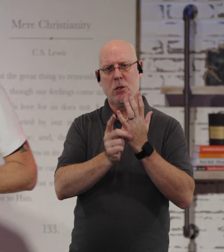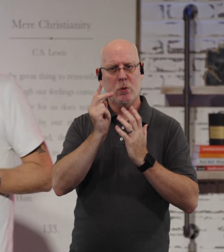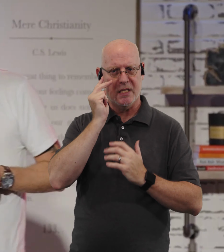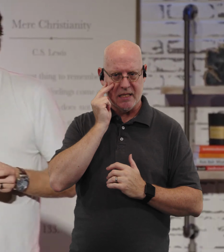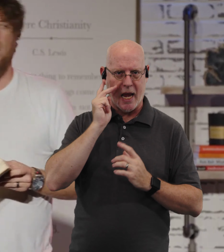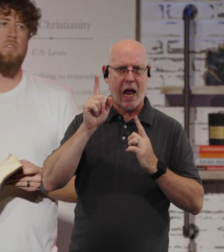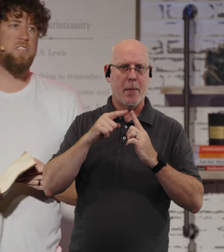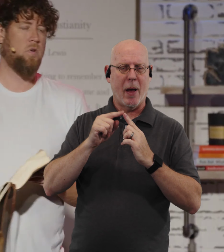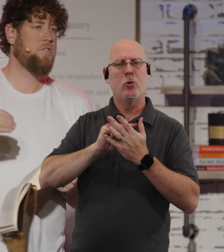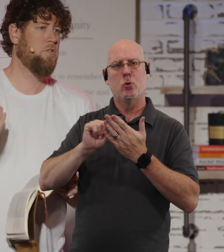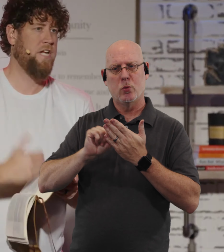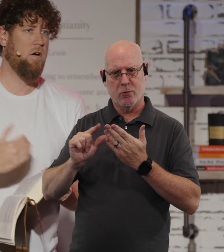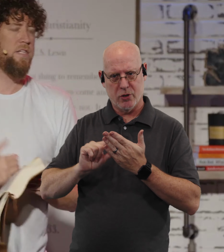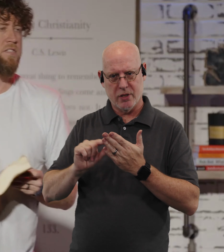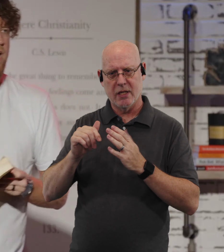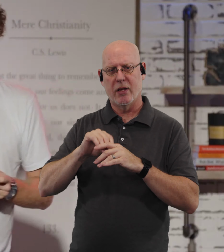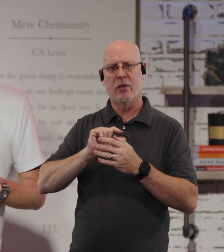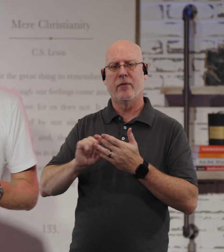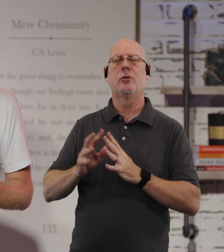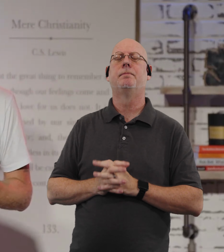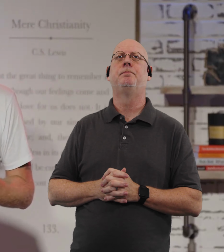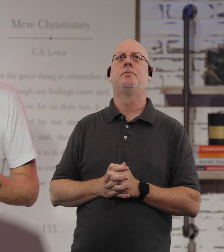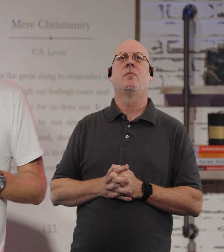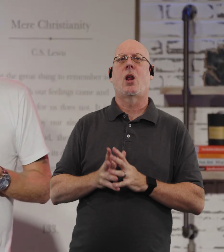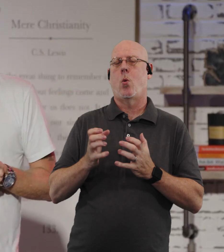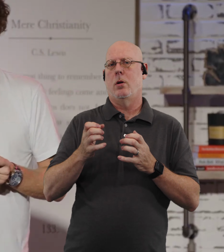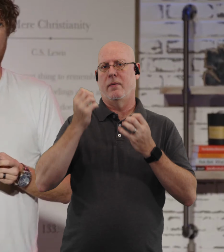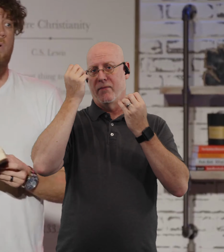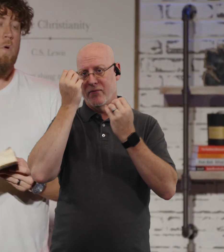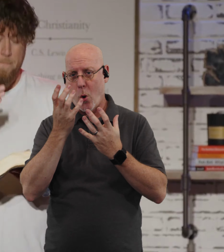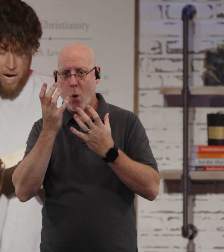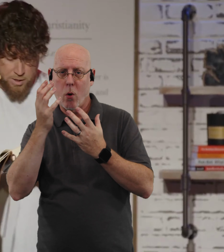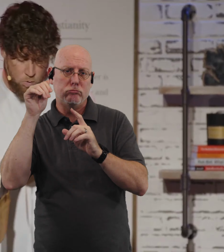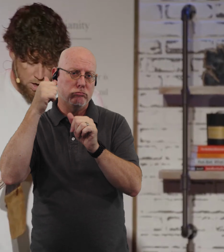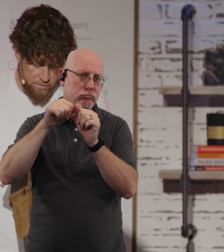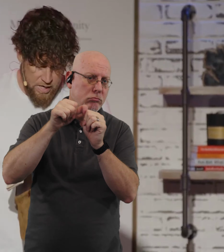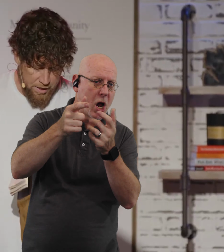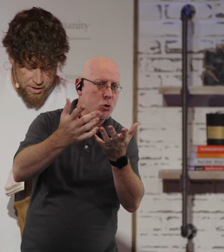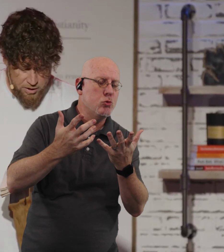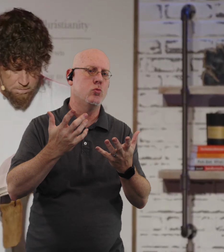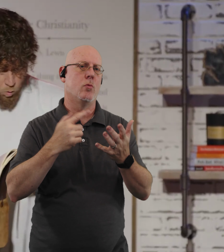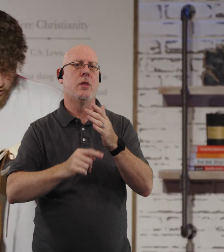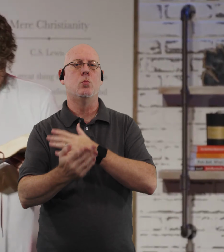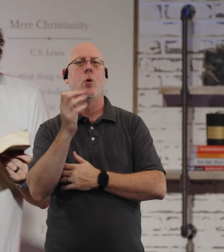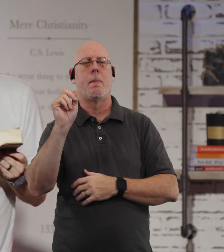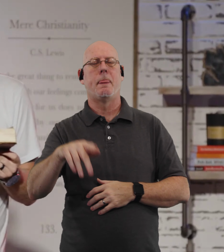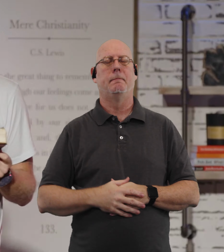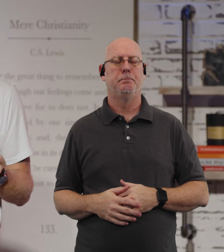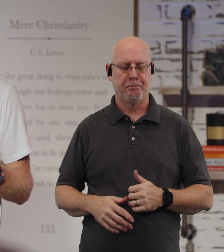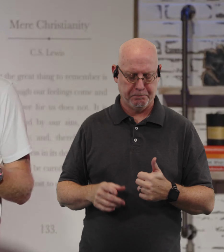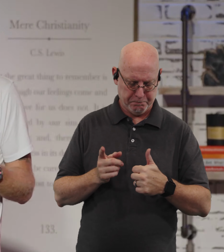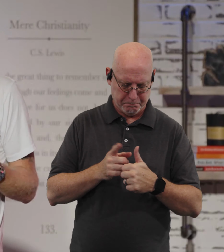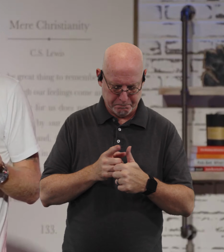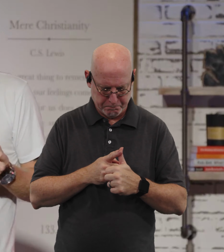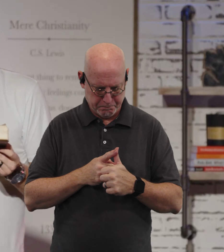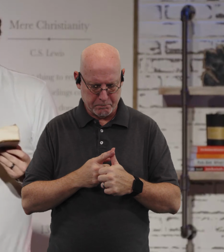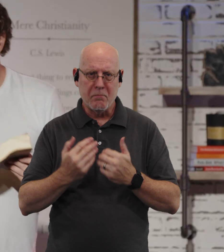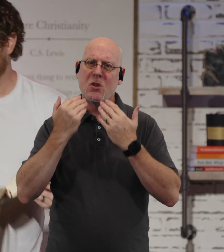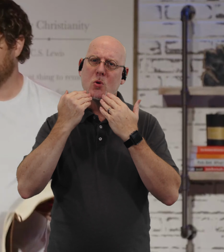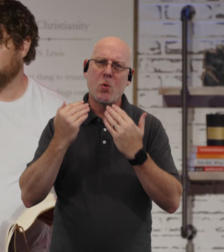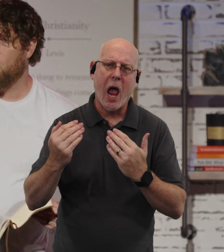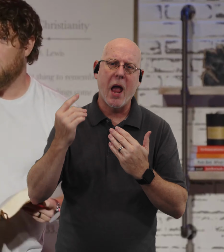see about the scriptures here in this text that I just want to either inform or remind you of this morning. Number one, he